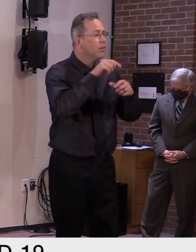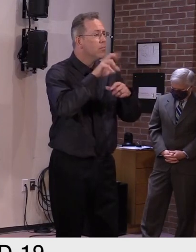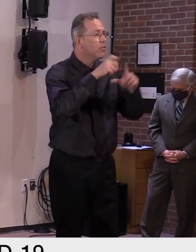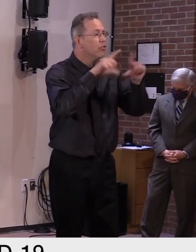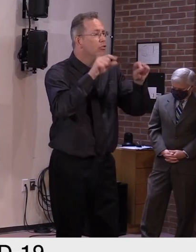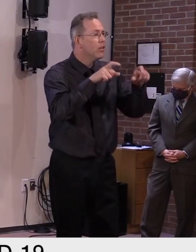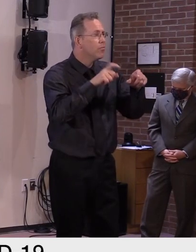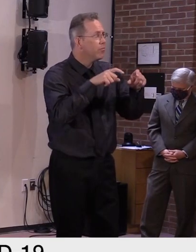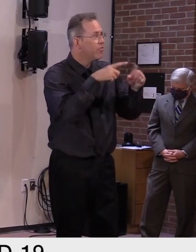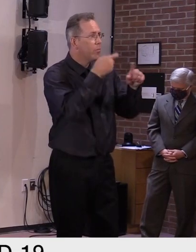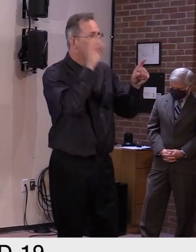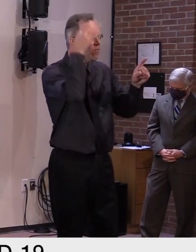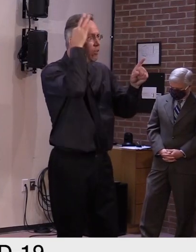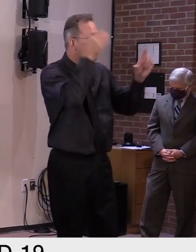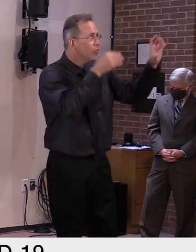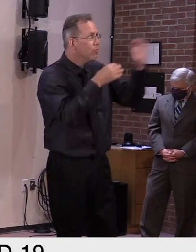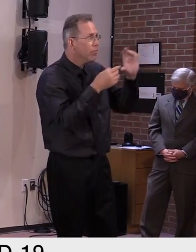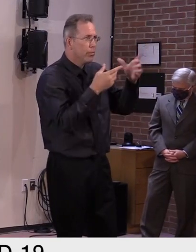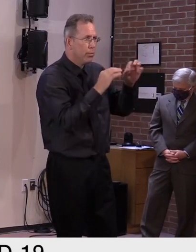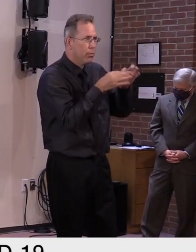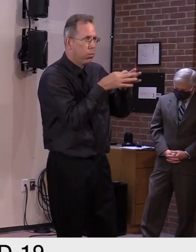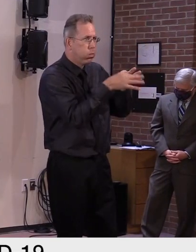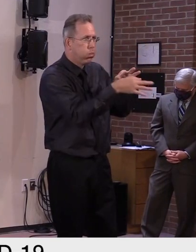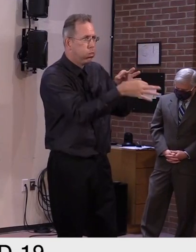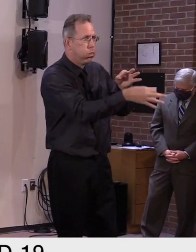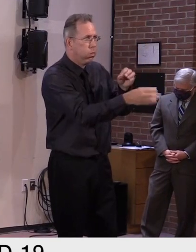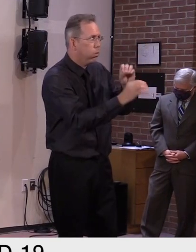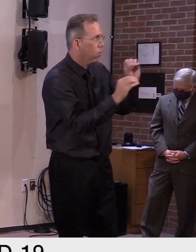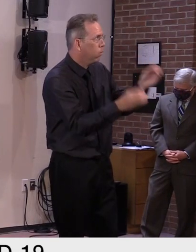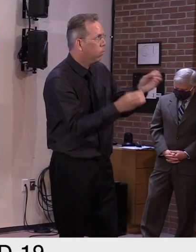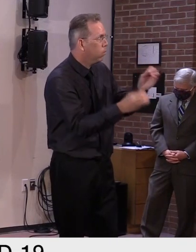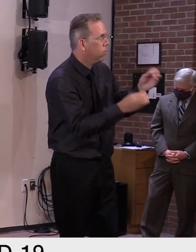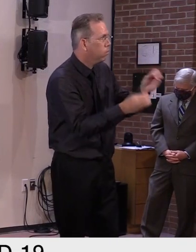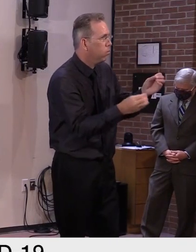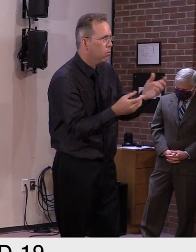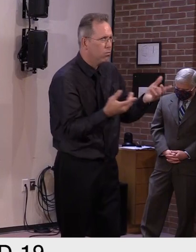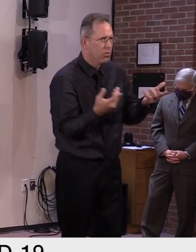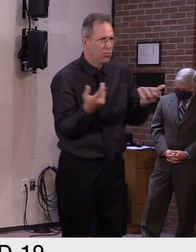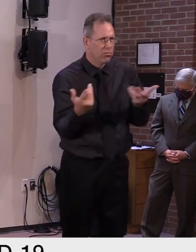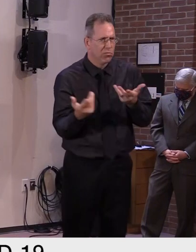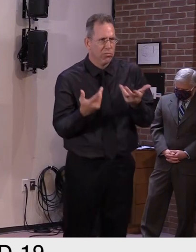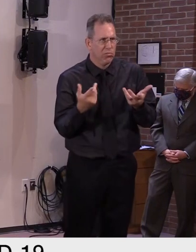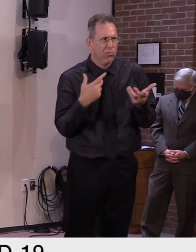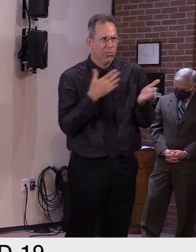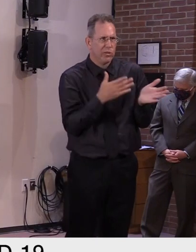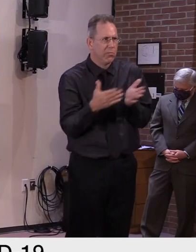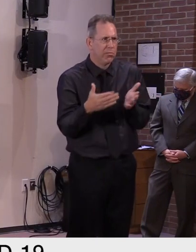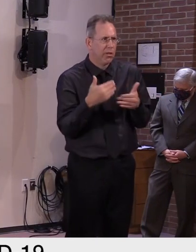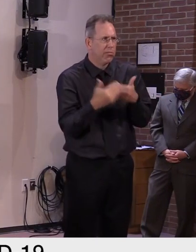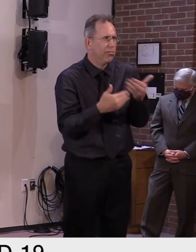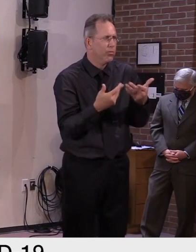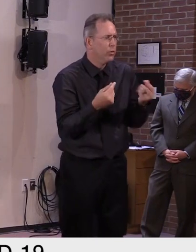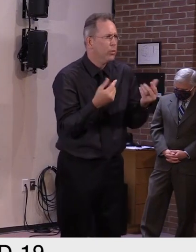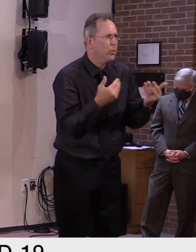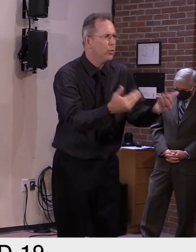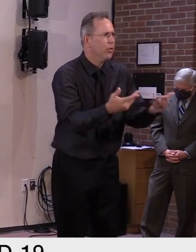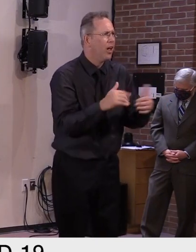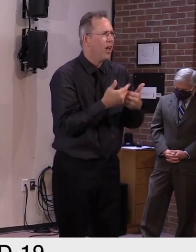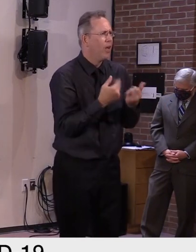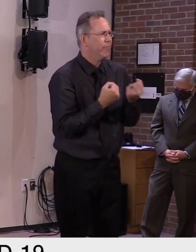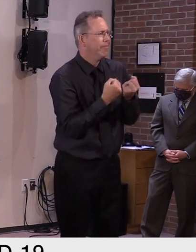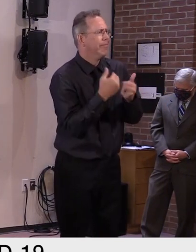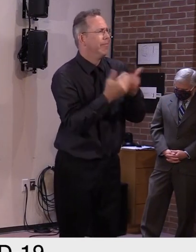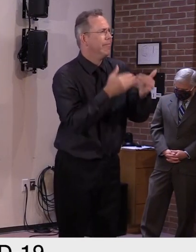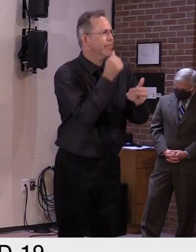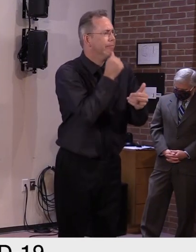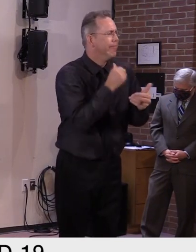but businesses, because we know this is going to be essential to our recovery. We have to help them survive. And again,